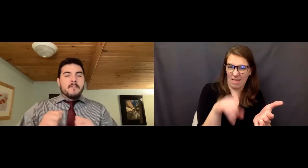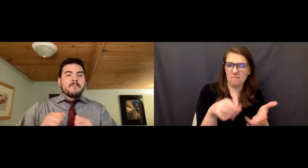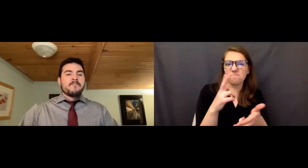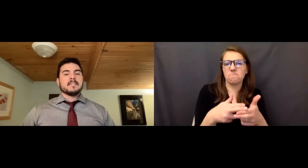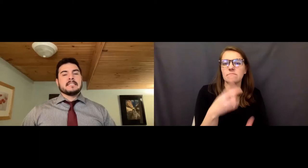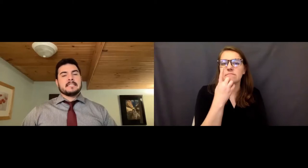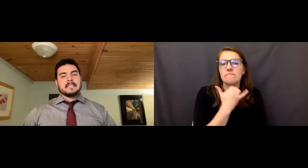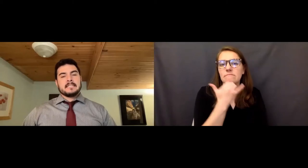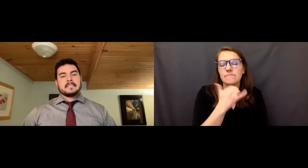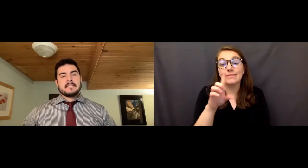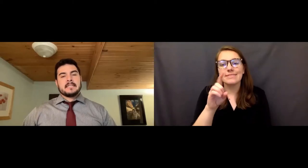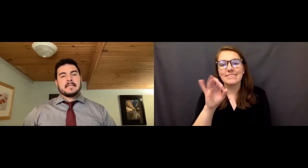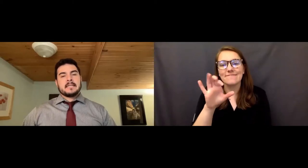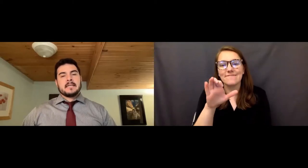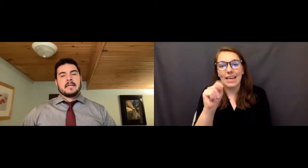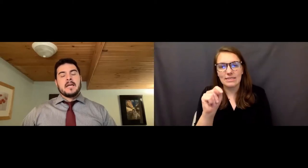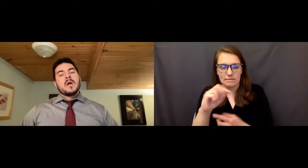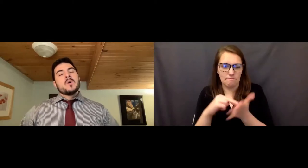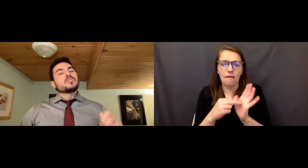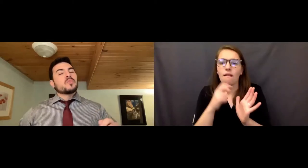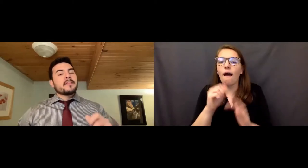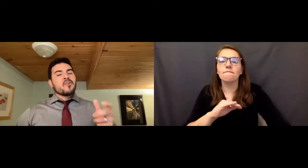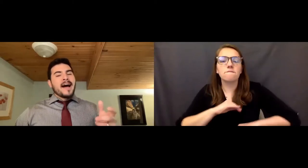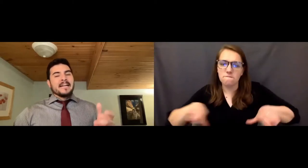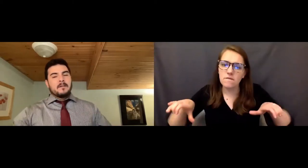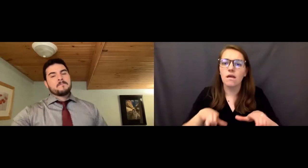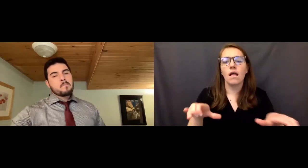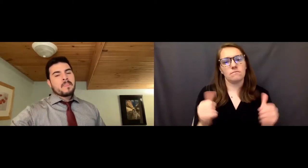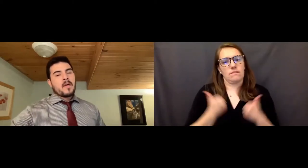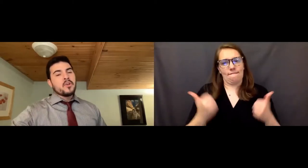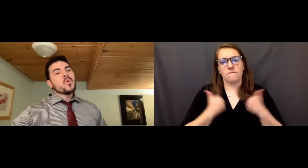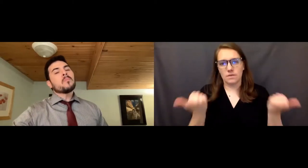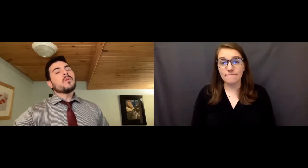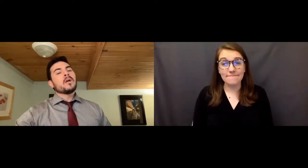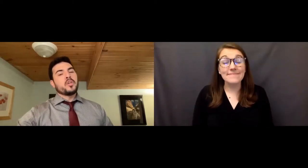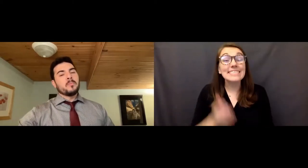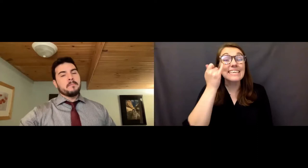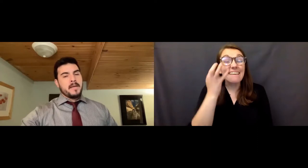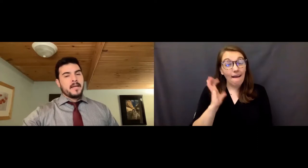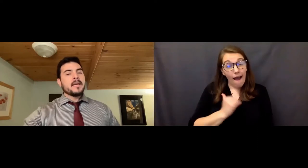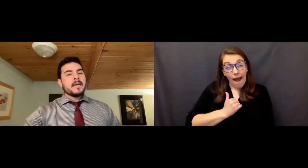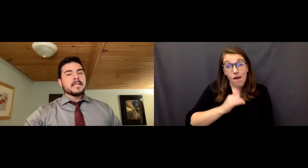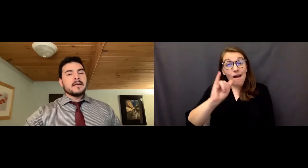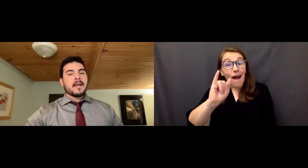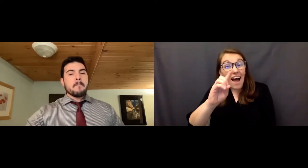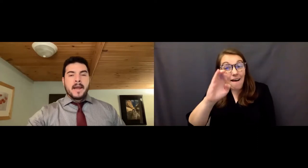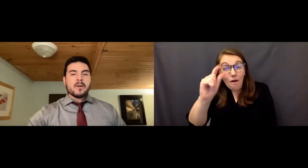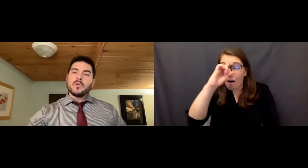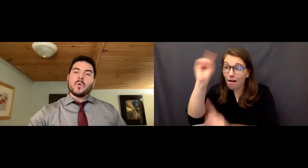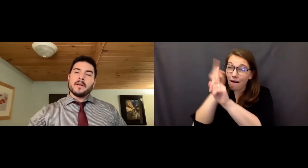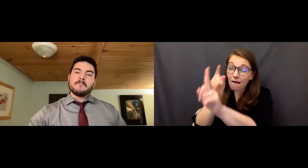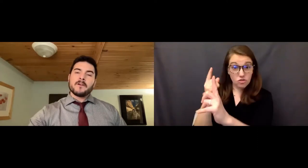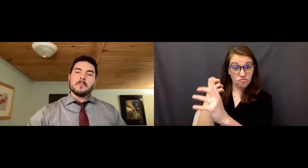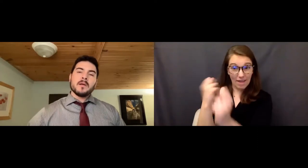or unfulfilled existence. When strength is our idol, the normal human being is not